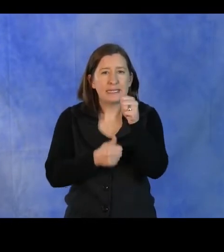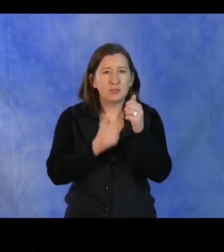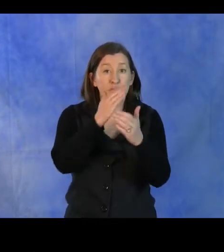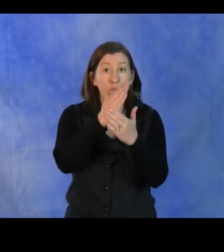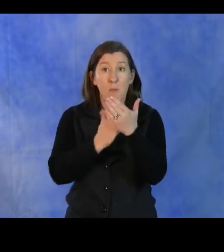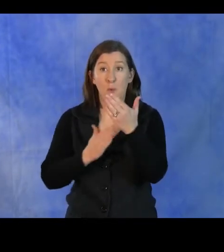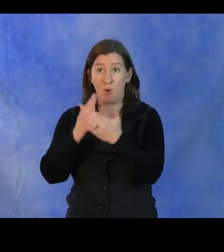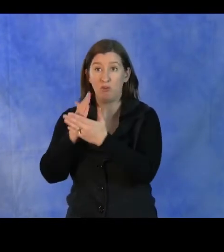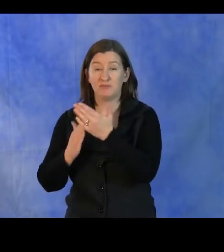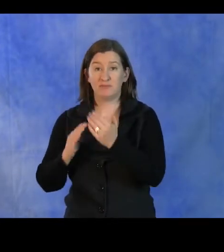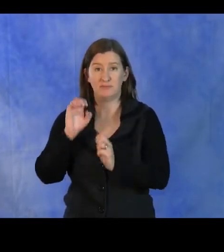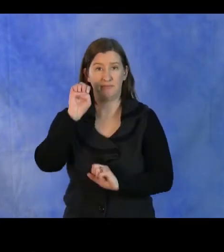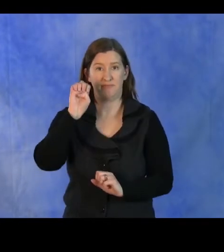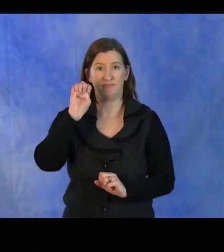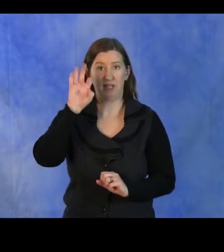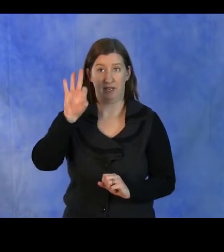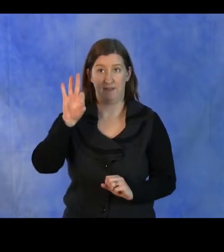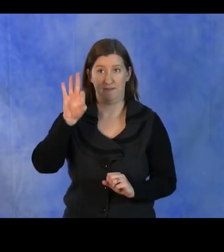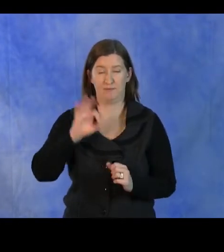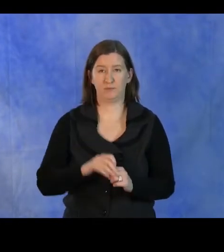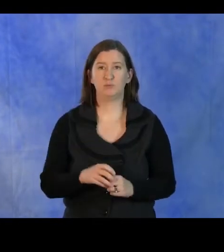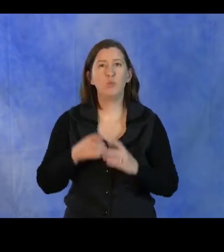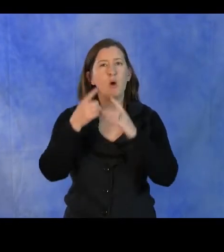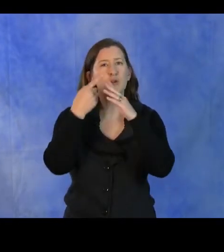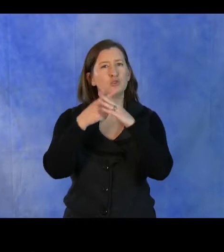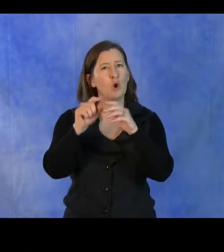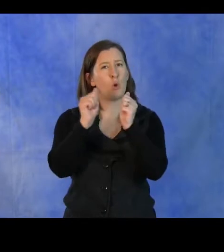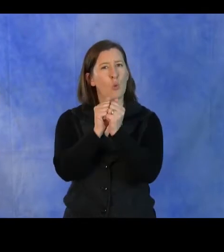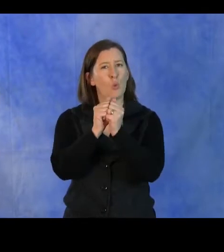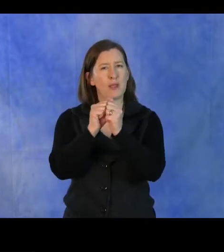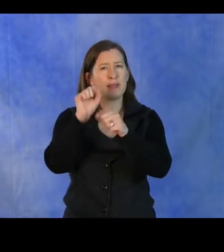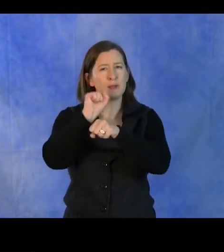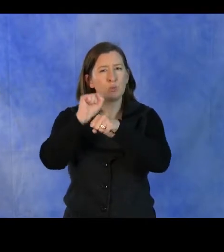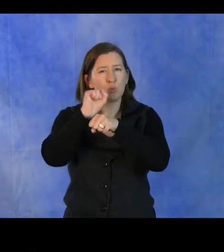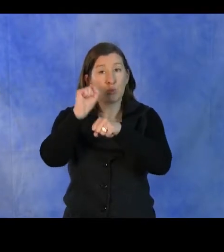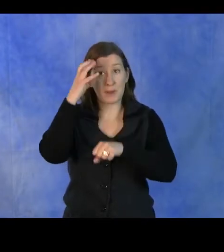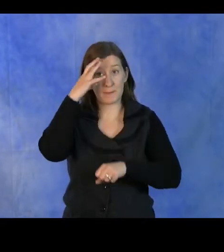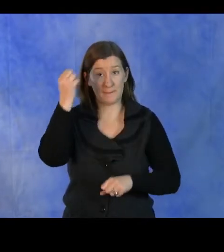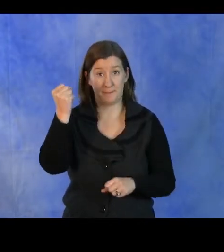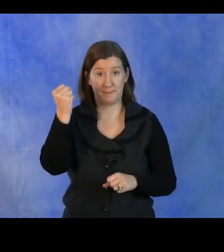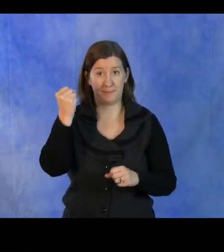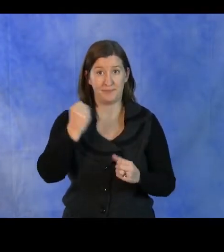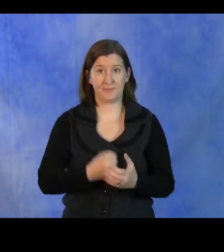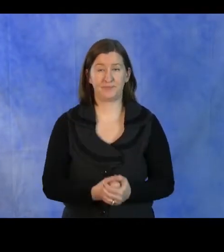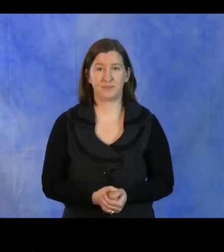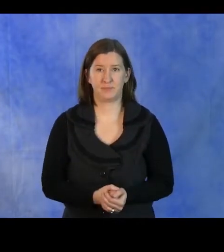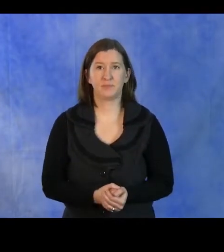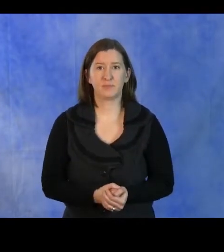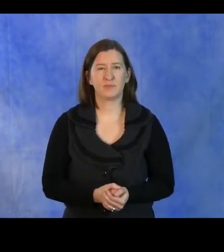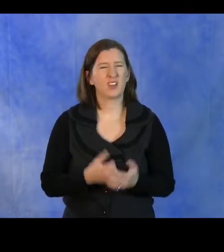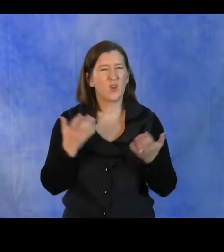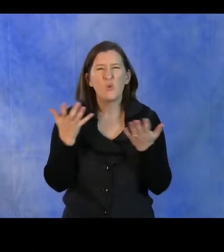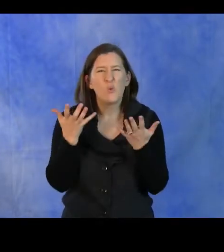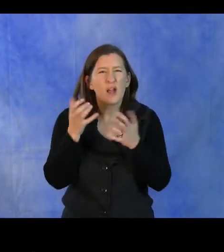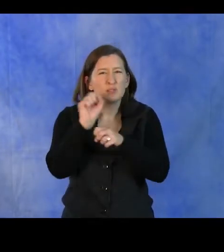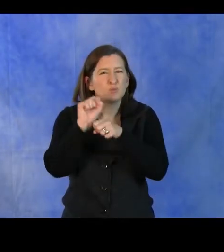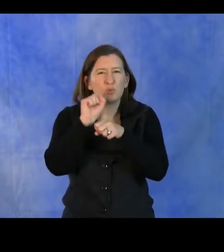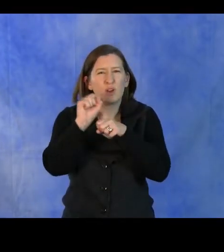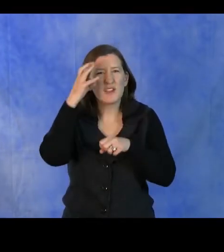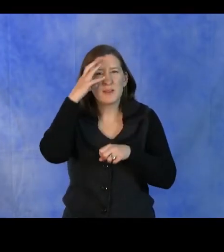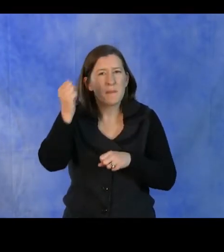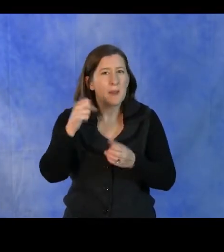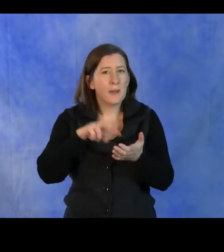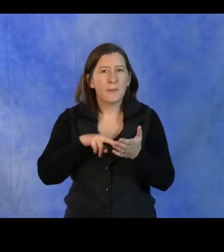Now I want to go through and define each part of EF. So we'll start with working memory.